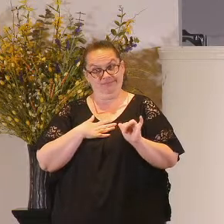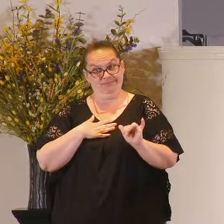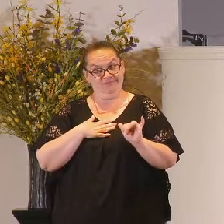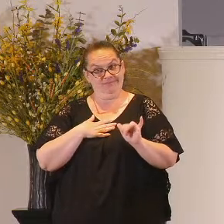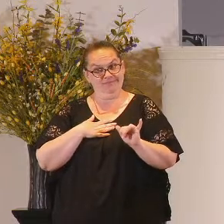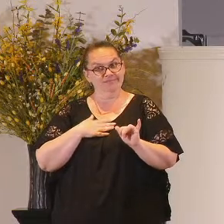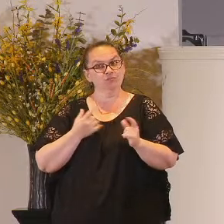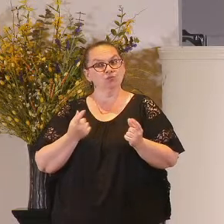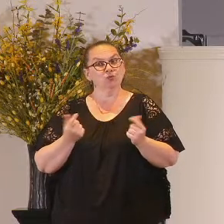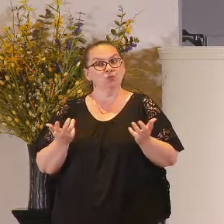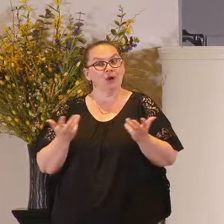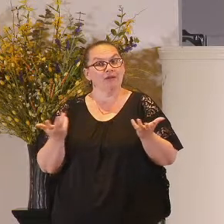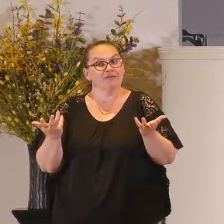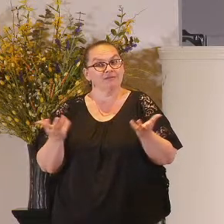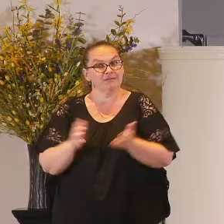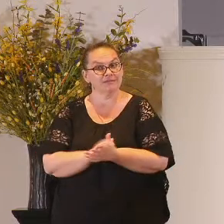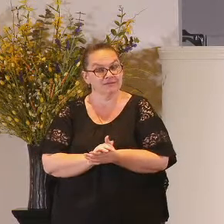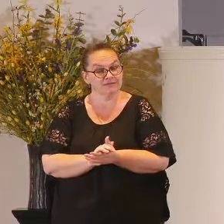What to do?